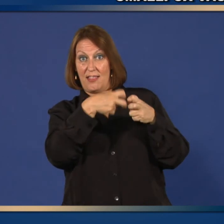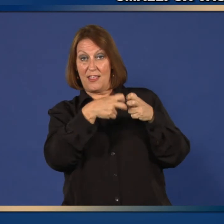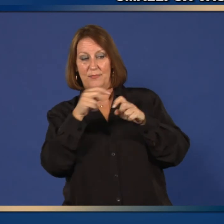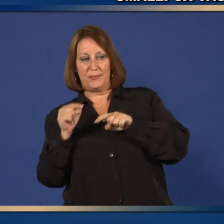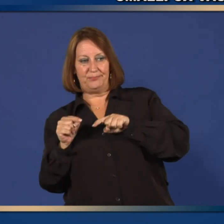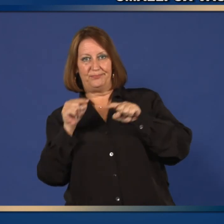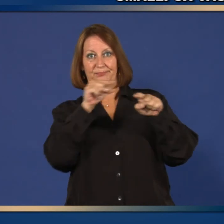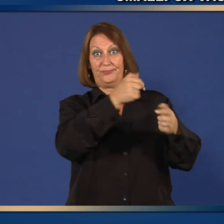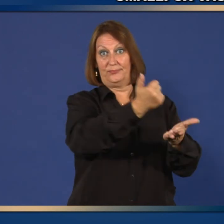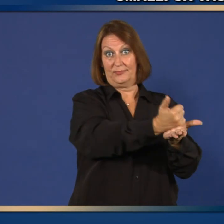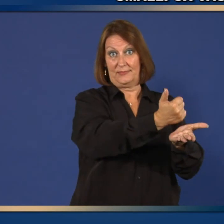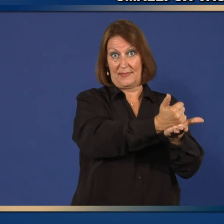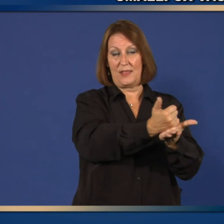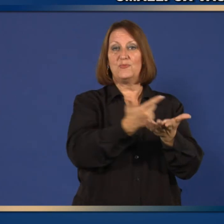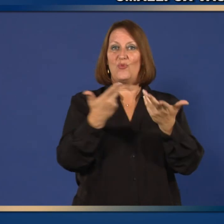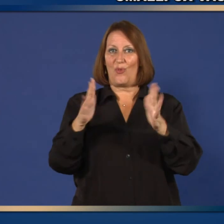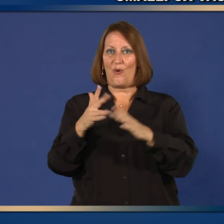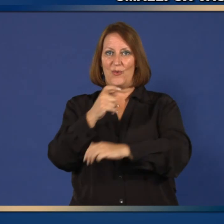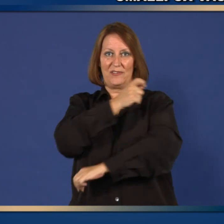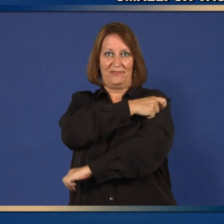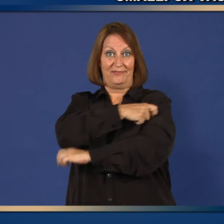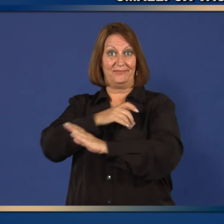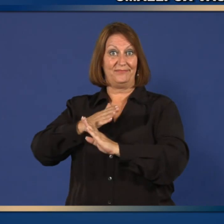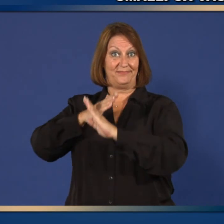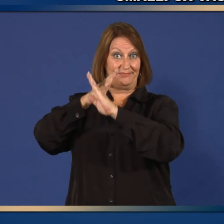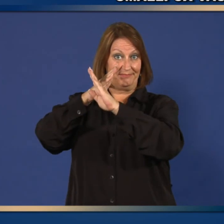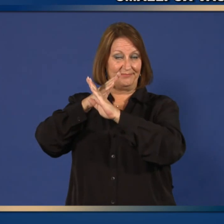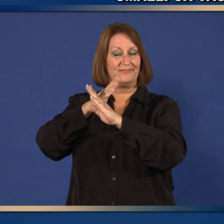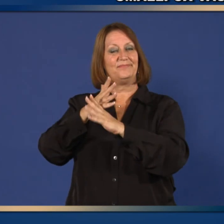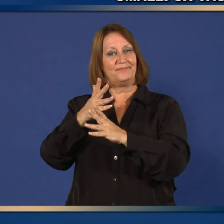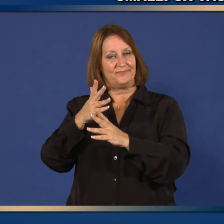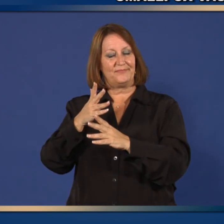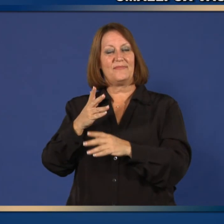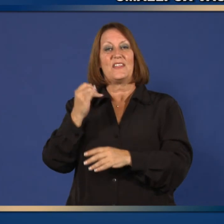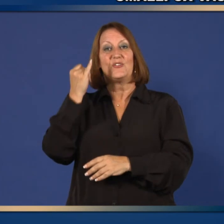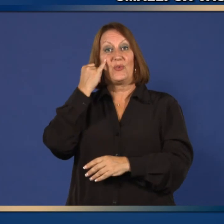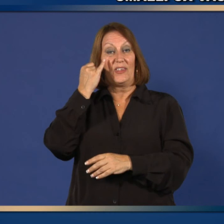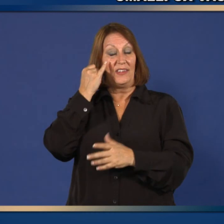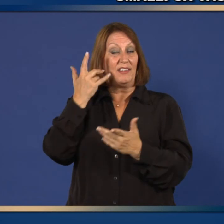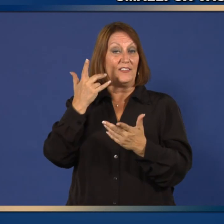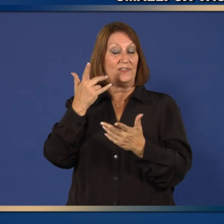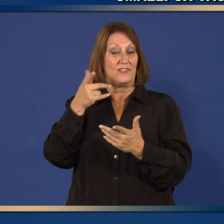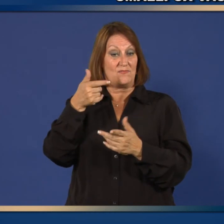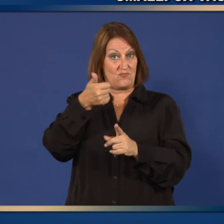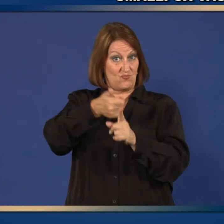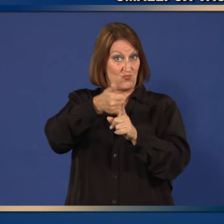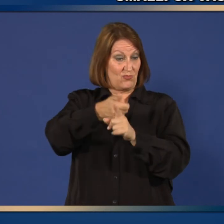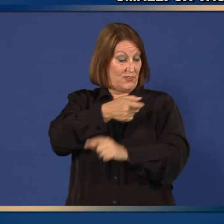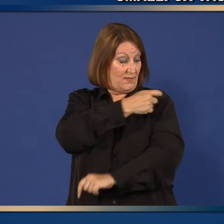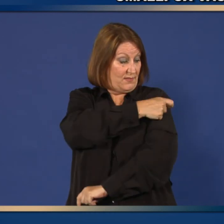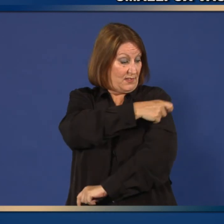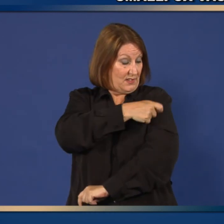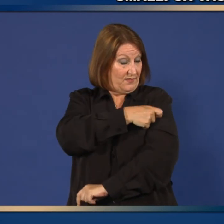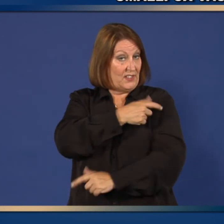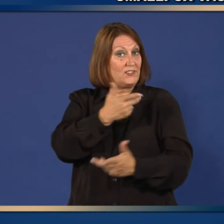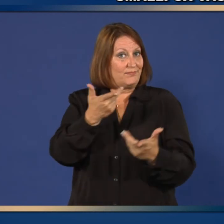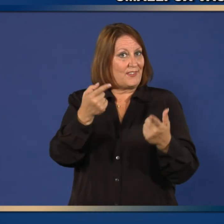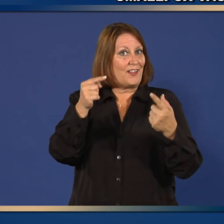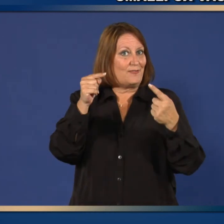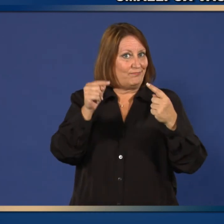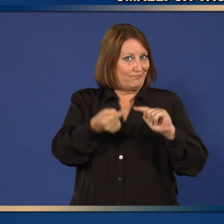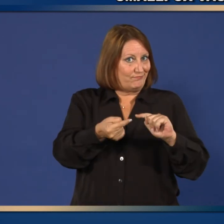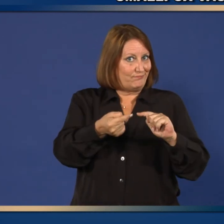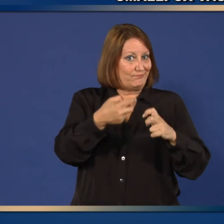It will also cover certain people injured as the direct result of exposure to vaccinia